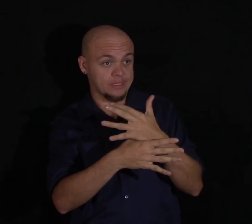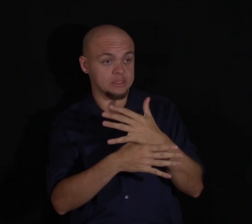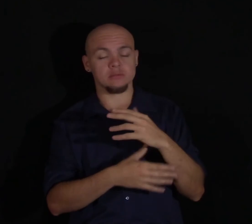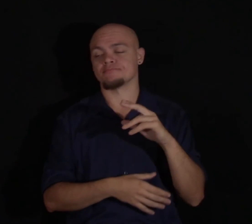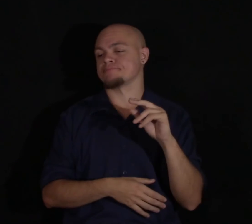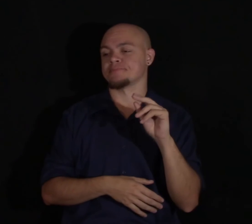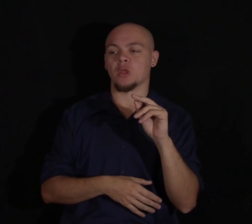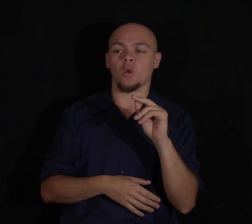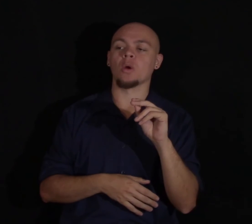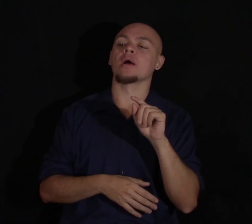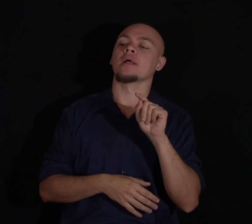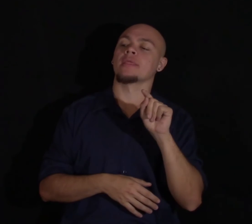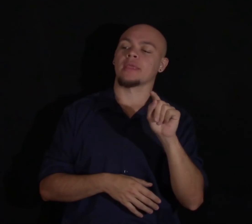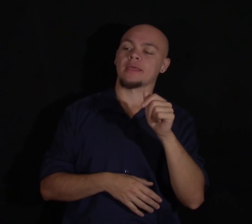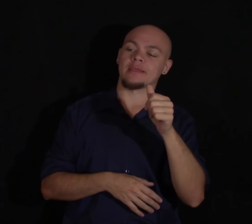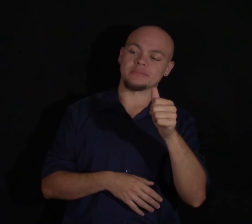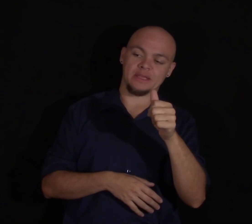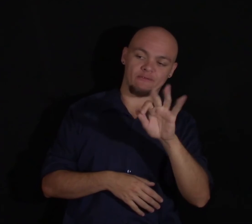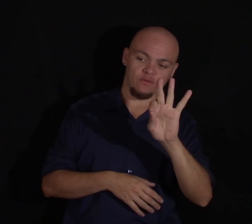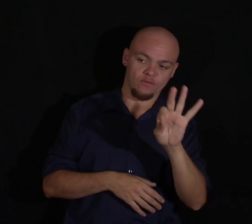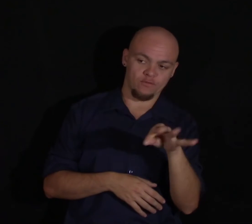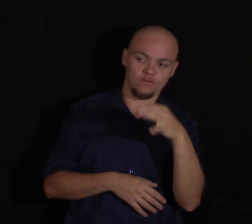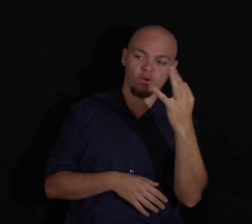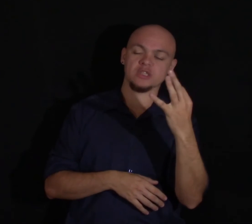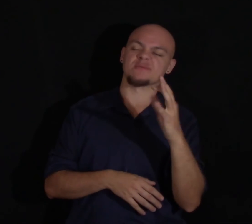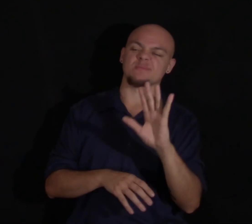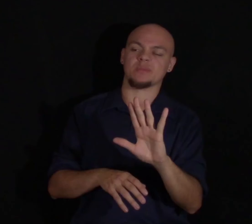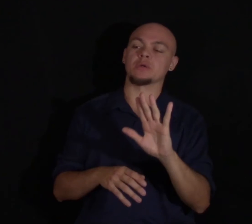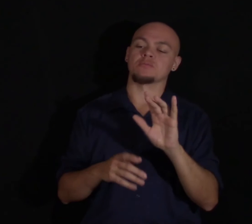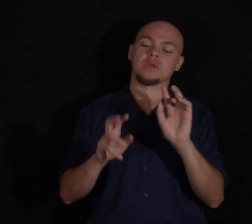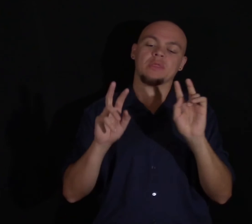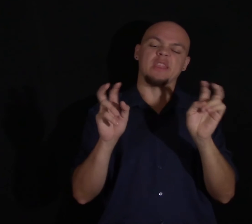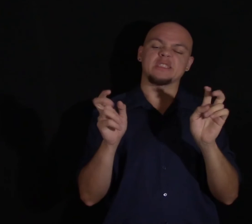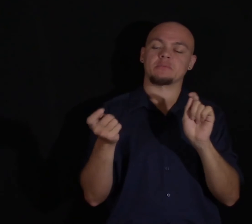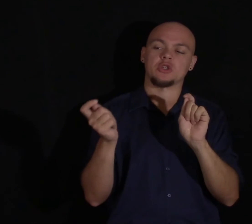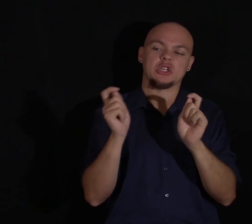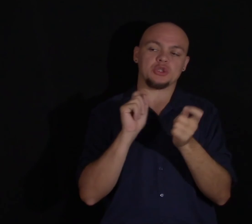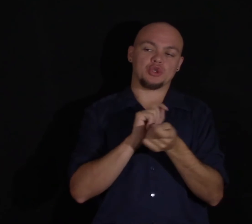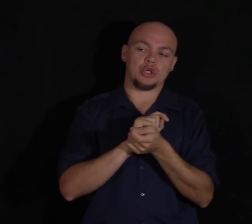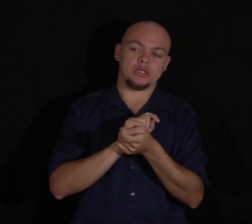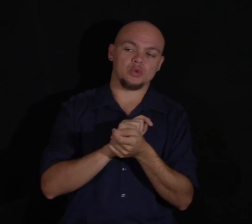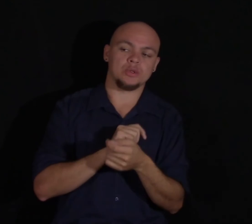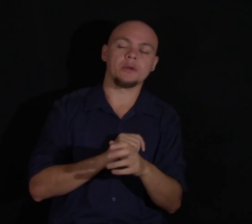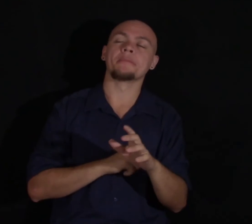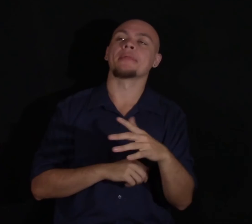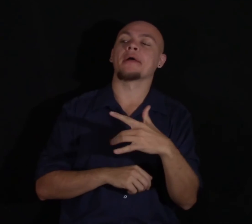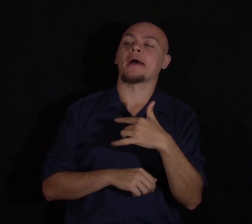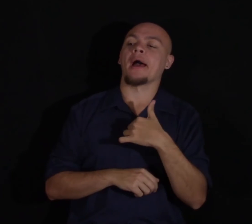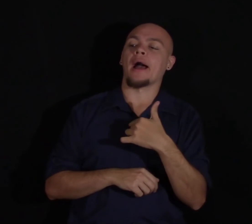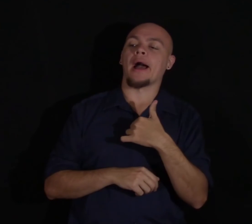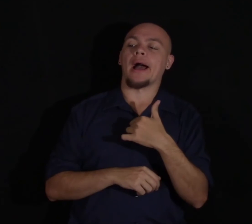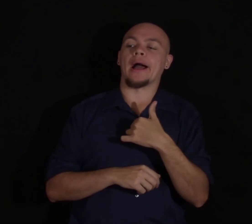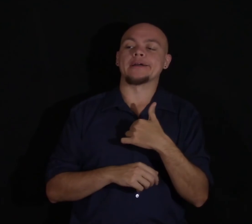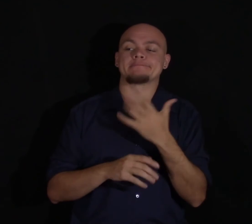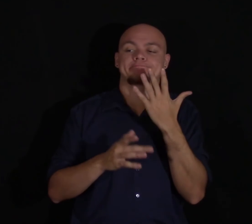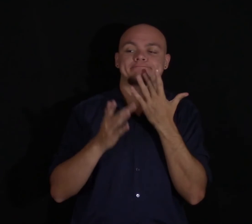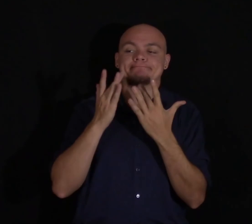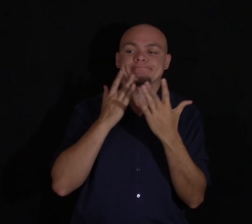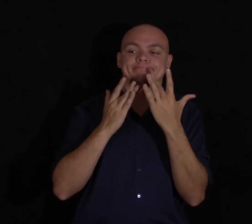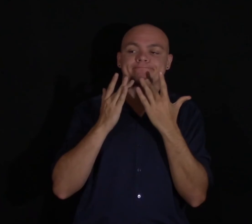are French. But let us change the subject. I am an unfortunate and deserted creature.